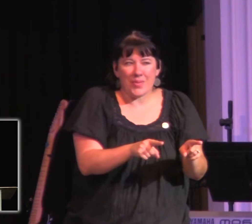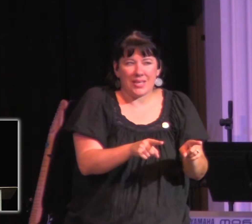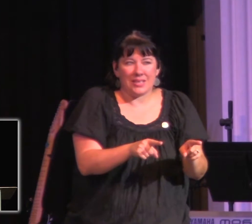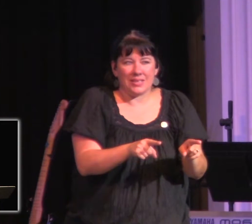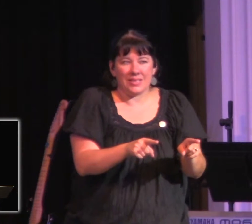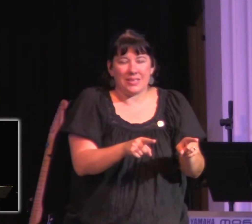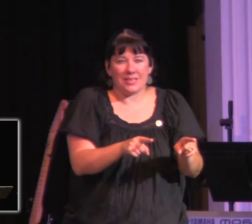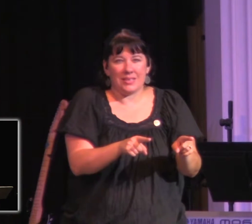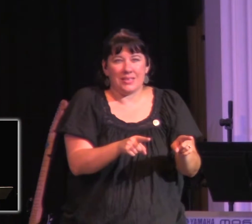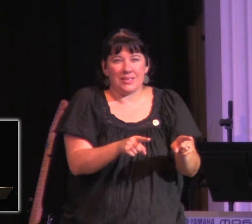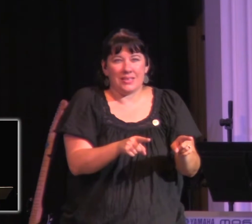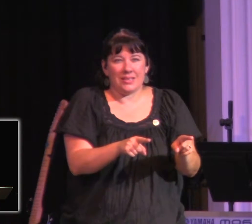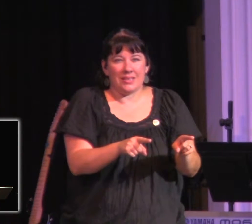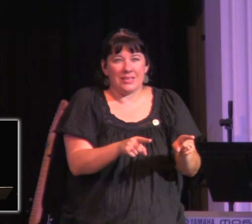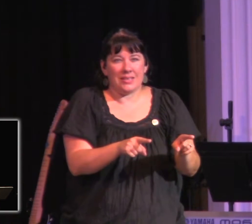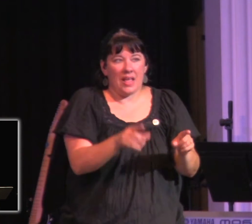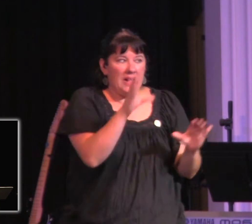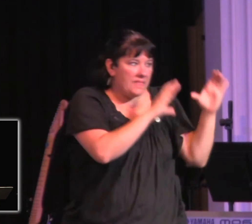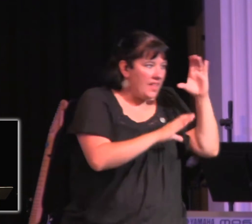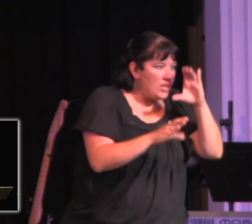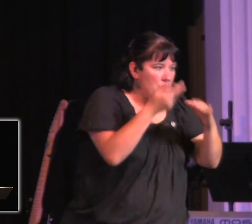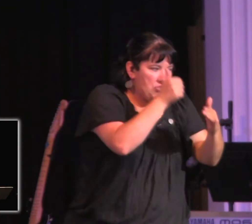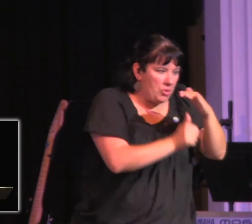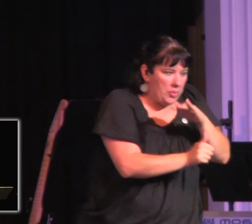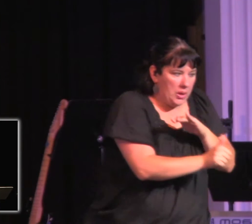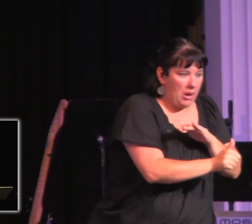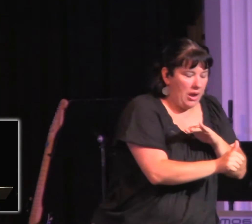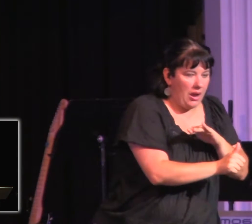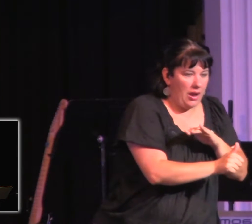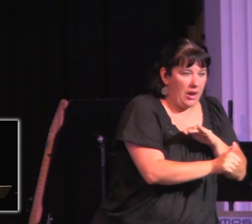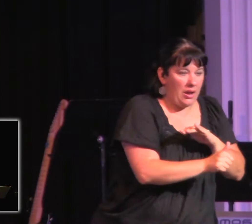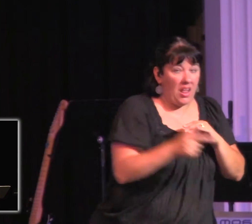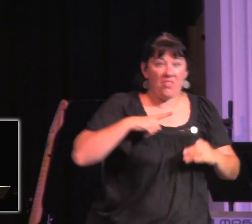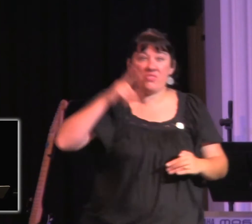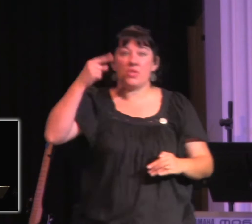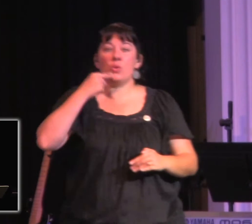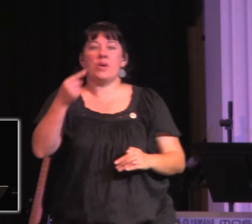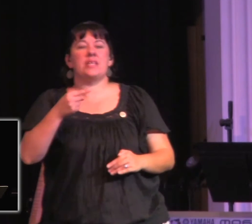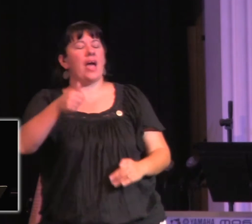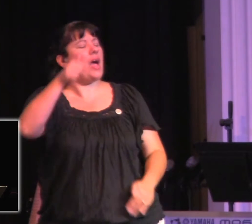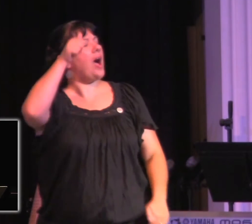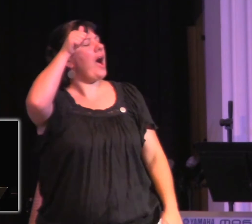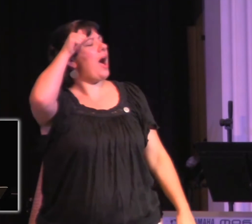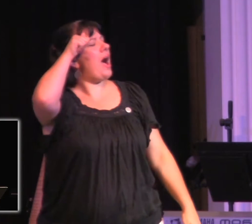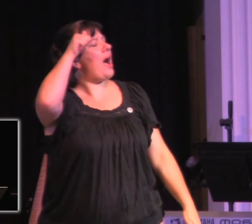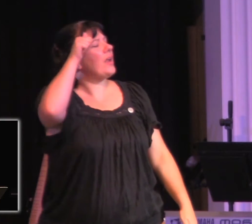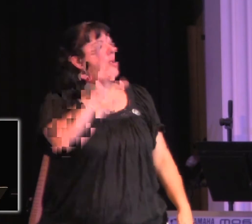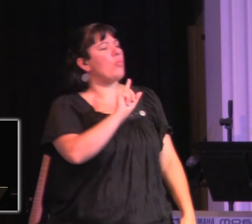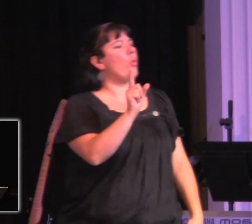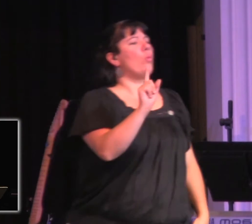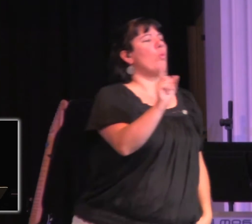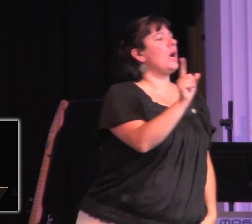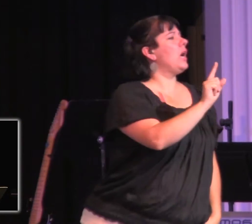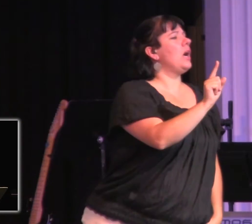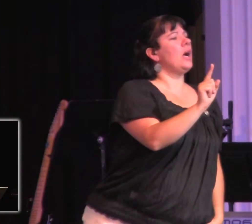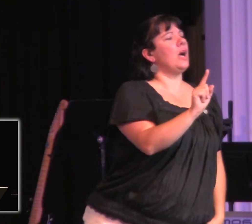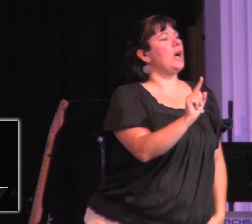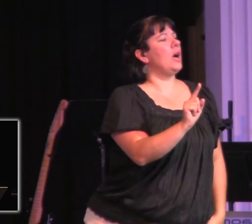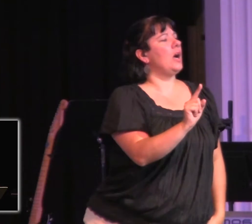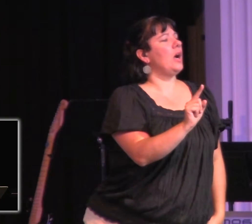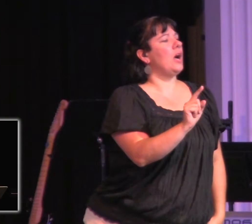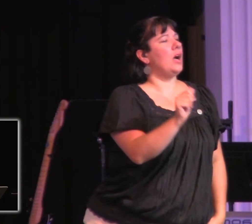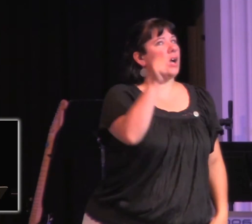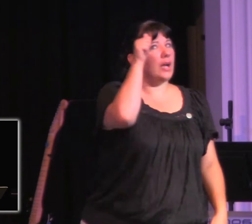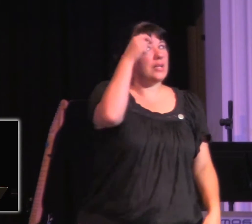verse 10, Adam said, the Lord said, Adam, where are you? And Adam said, I heard you in the garden and I